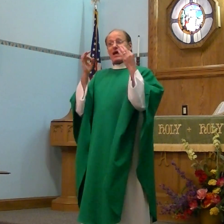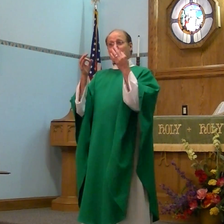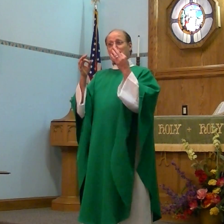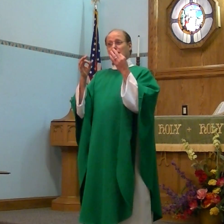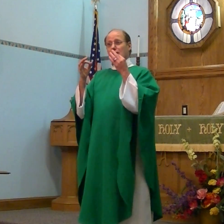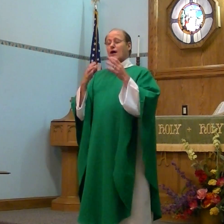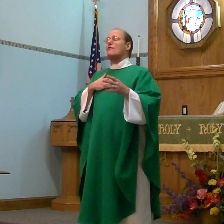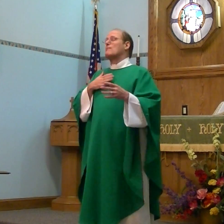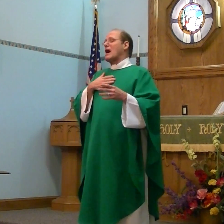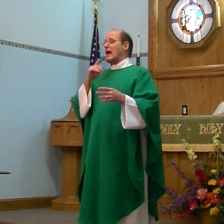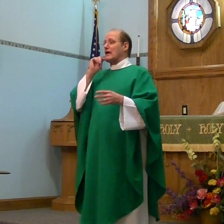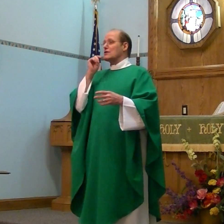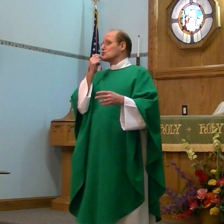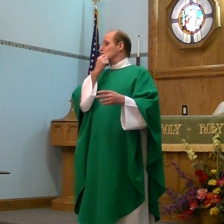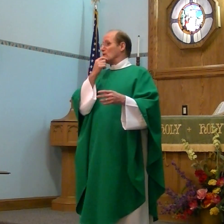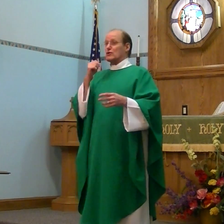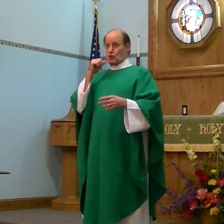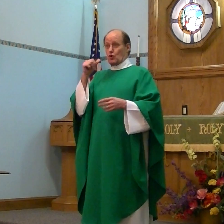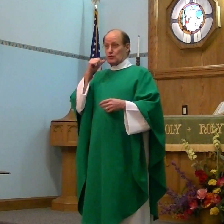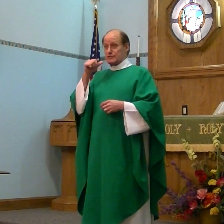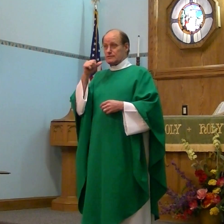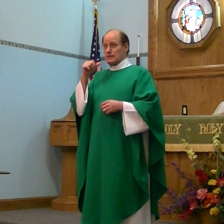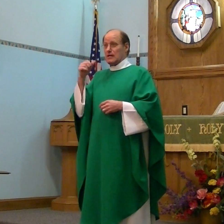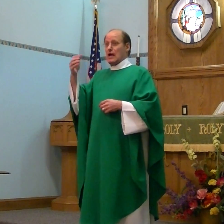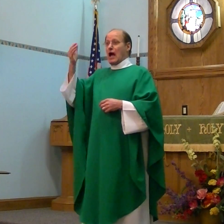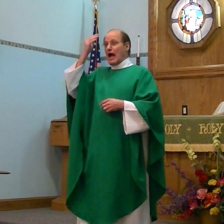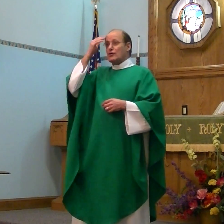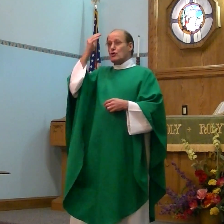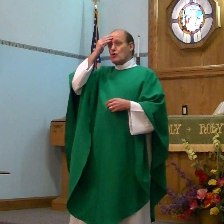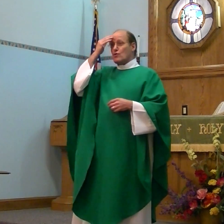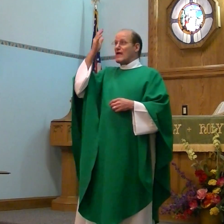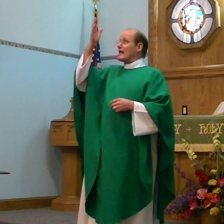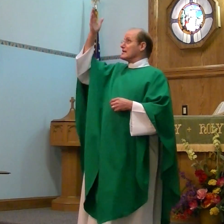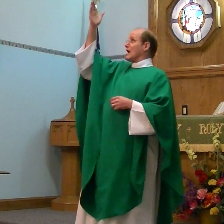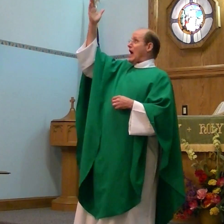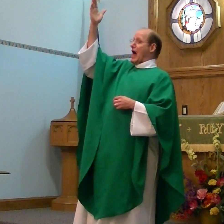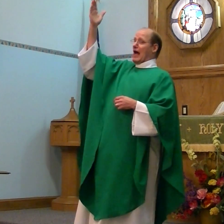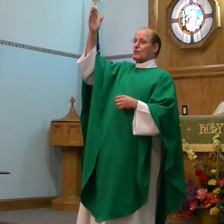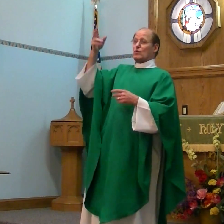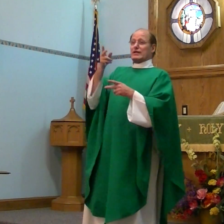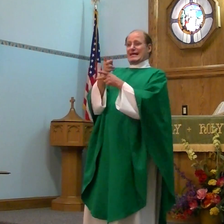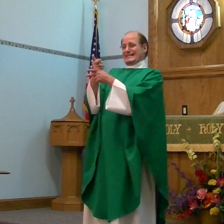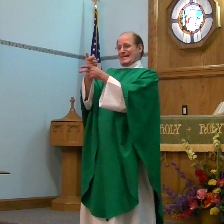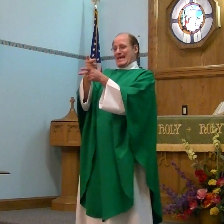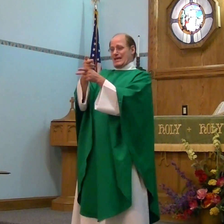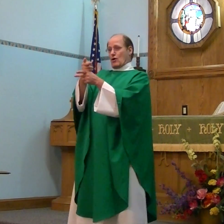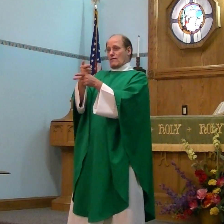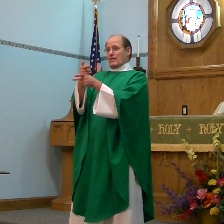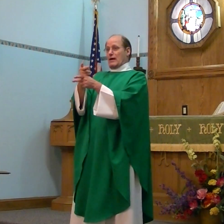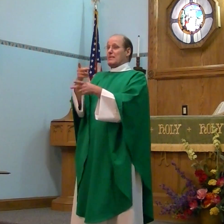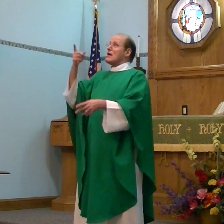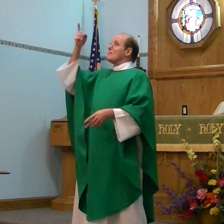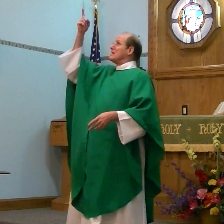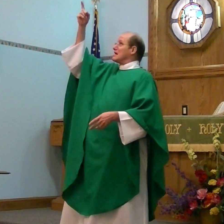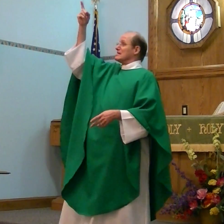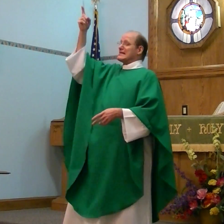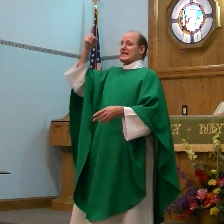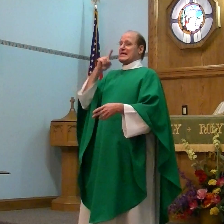family, of my twin girls. I knew that God would take care of them because he